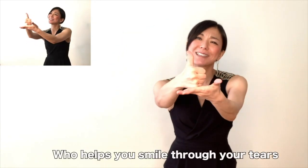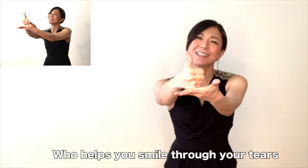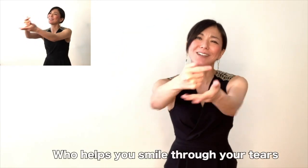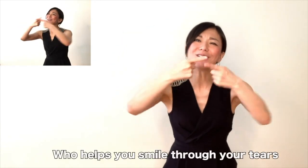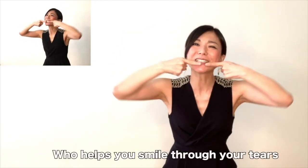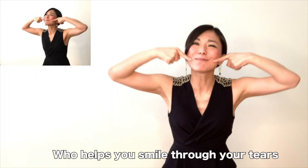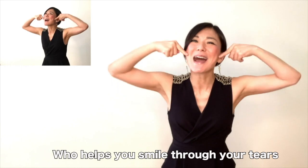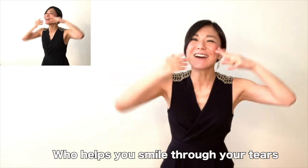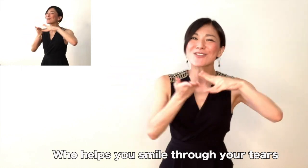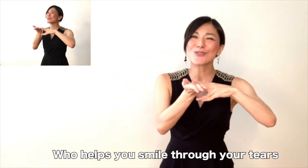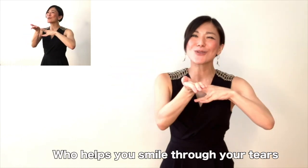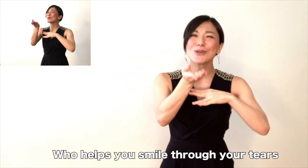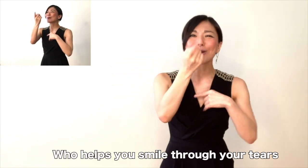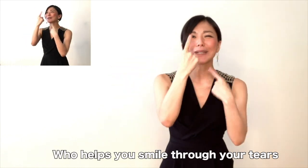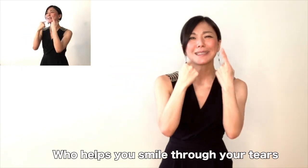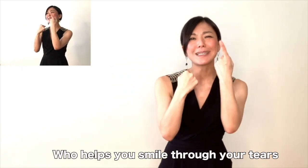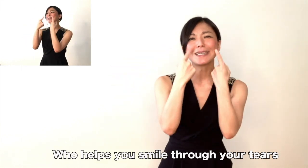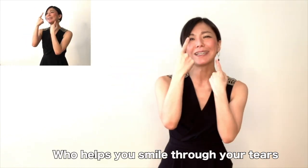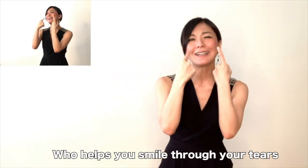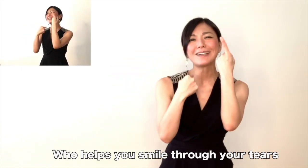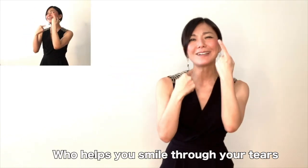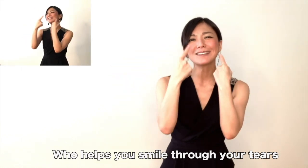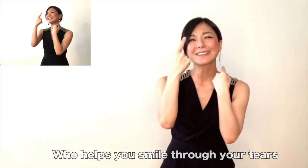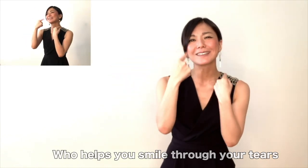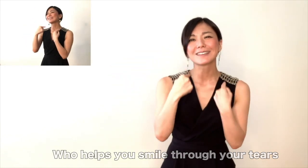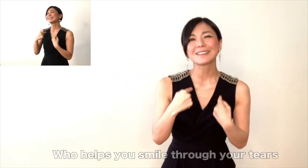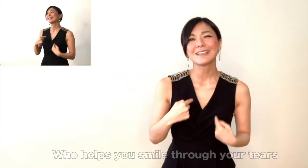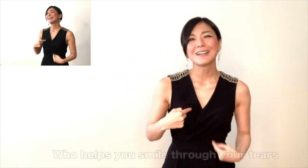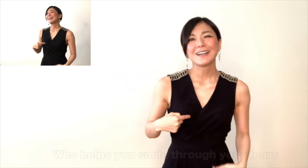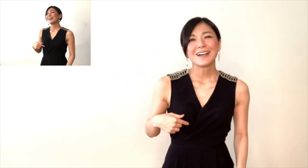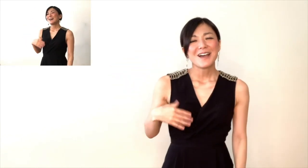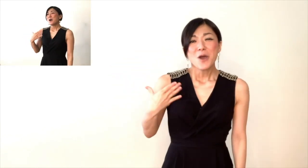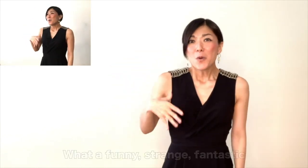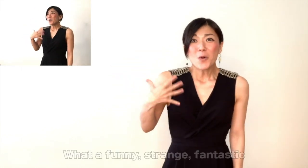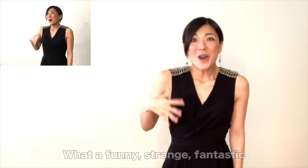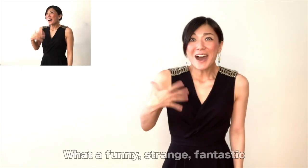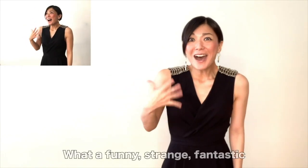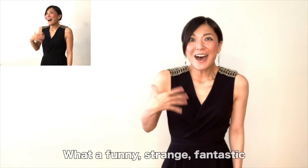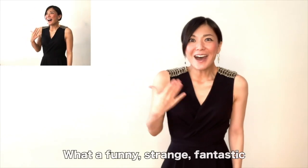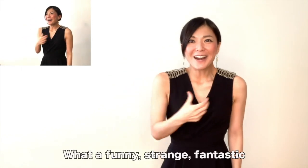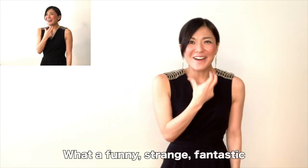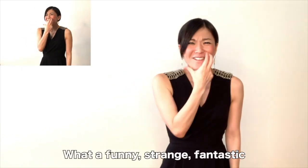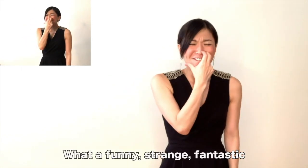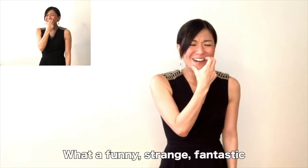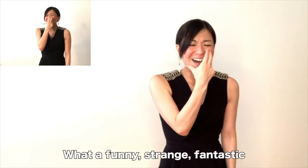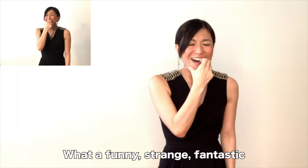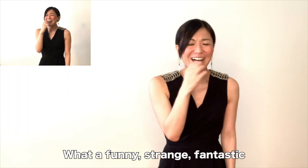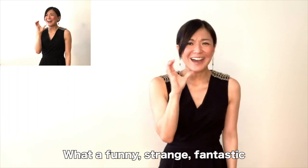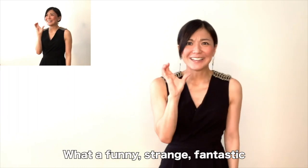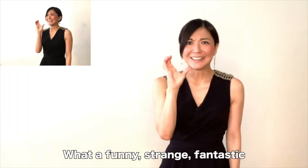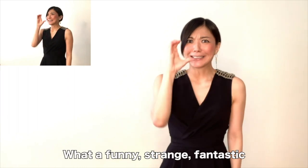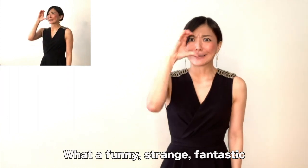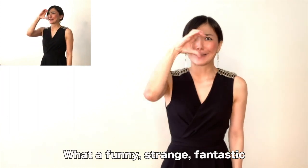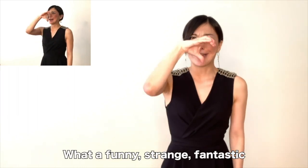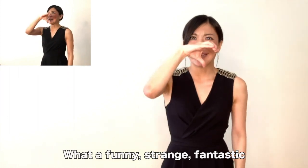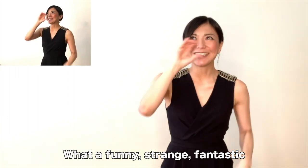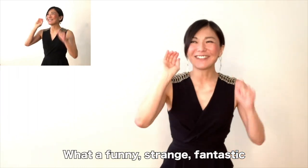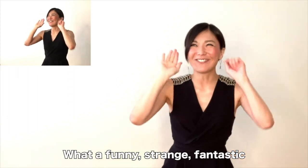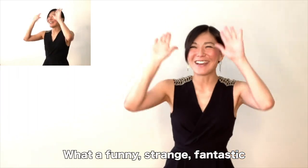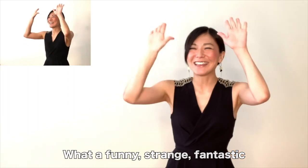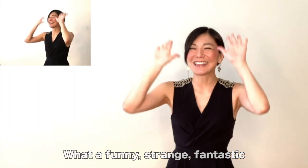helps you smile through your tears What a funny,